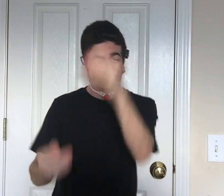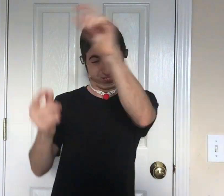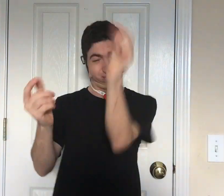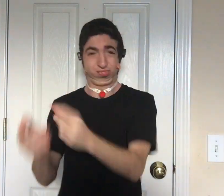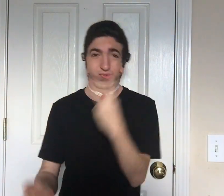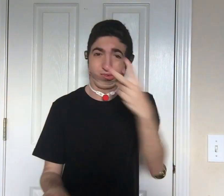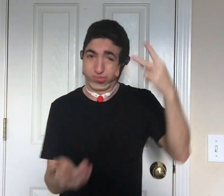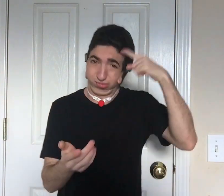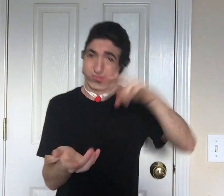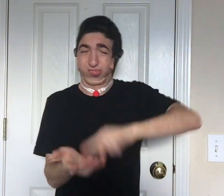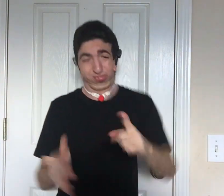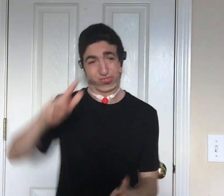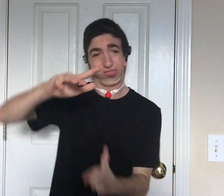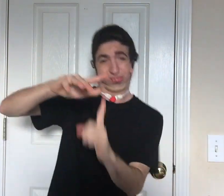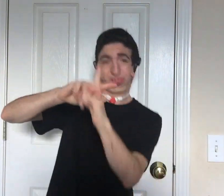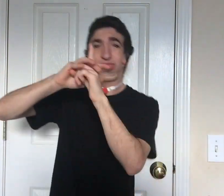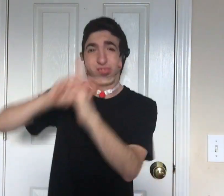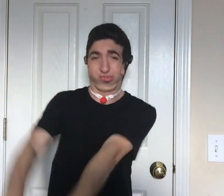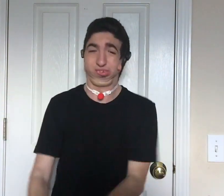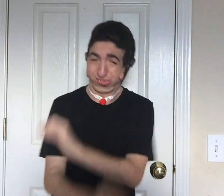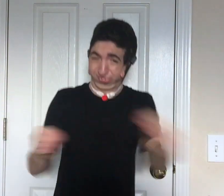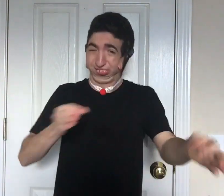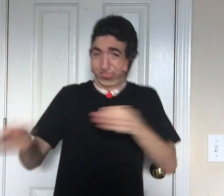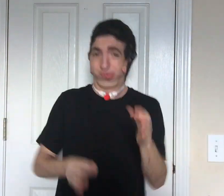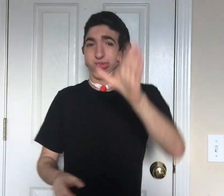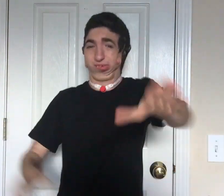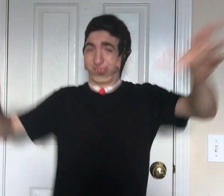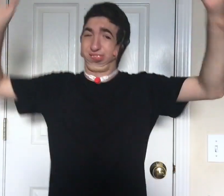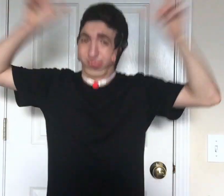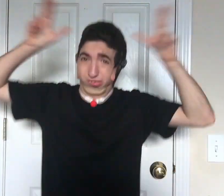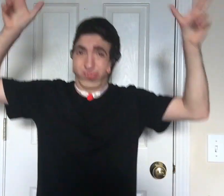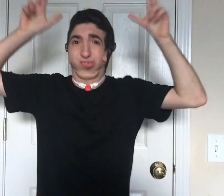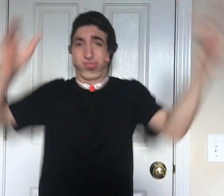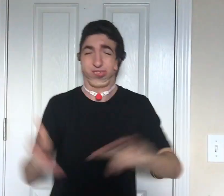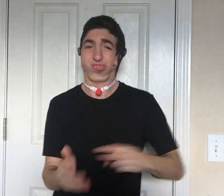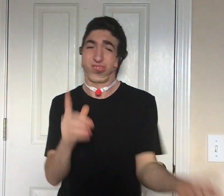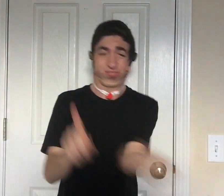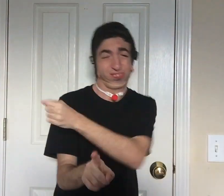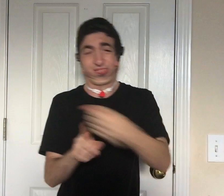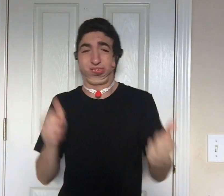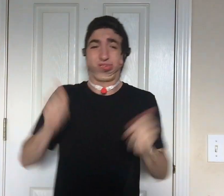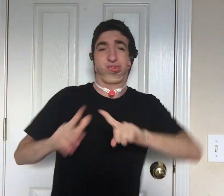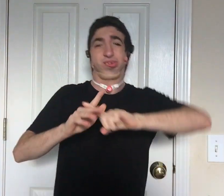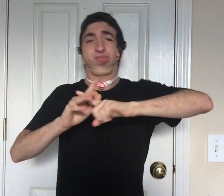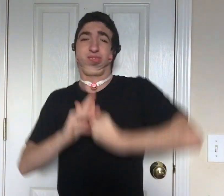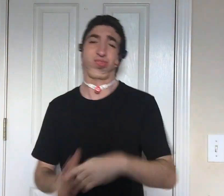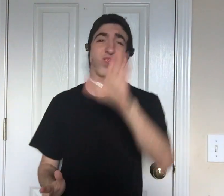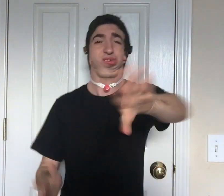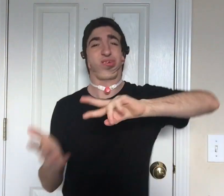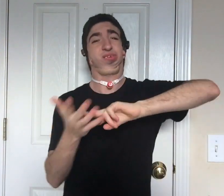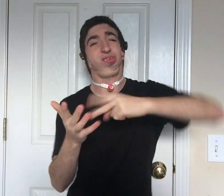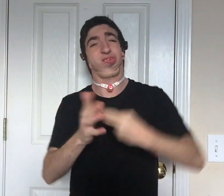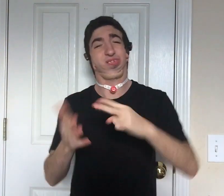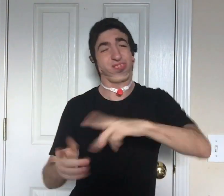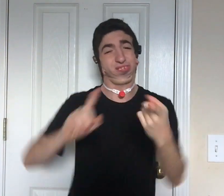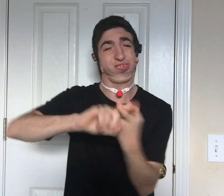see purpose start to surface. No one else is dealing with your demons. Meaning maybe defeating them could be the beginning of your meaning,